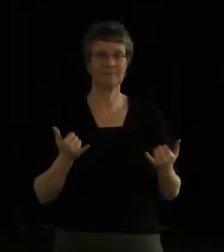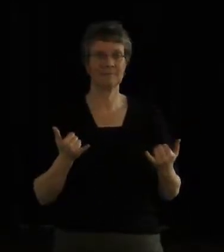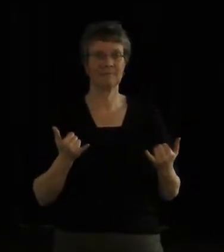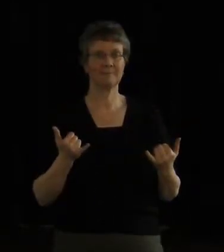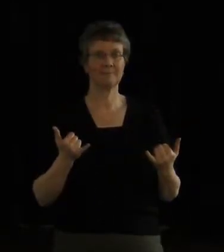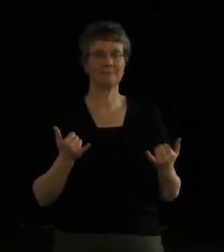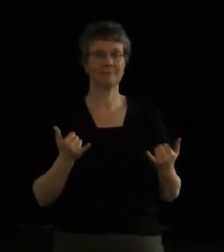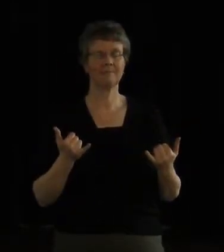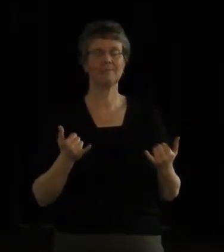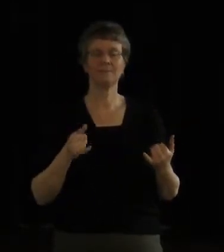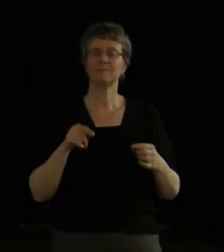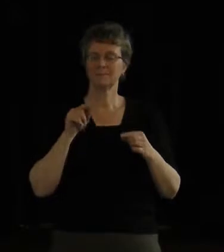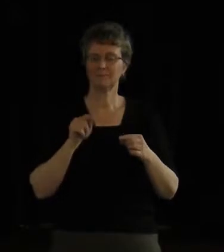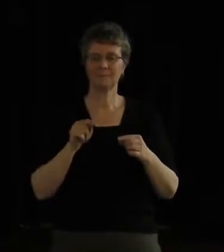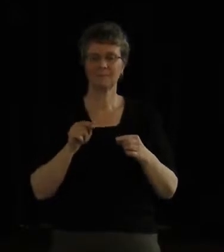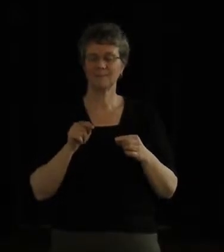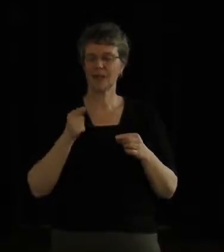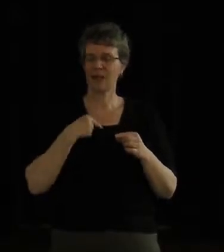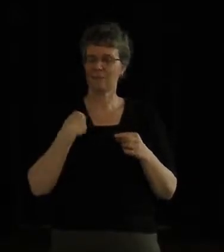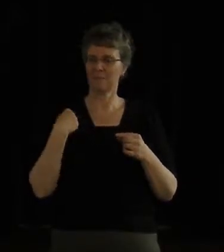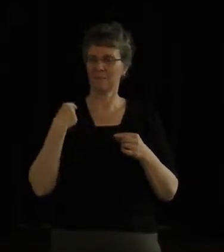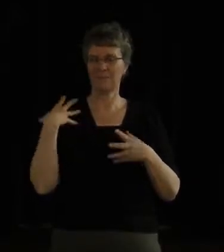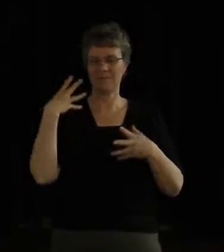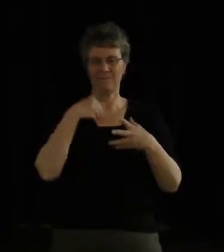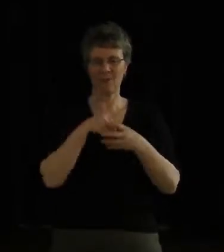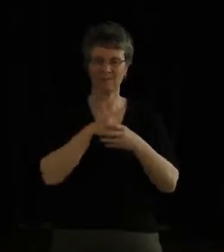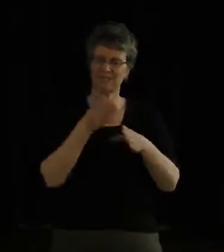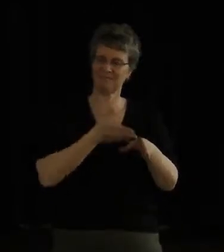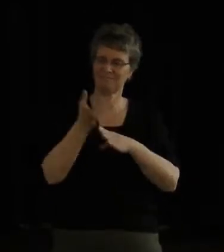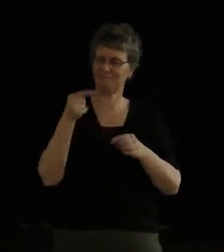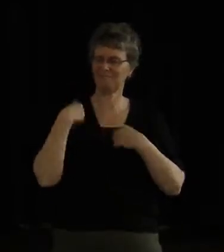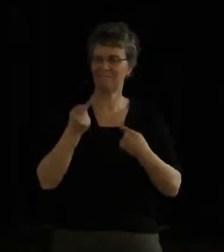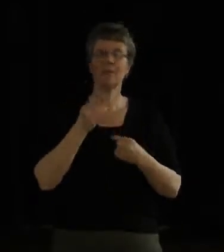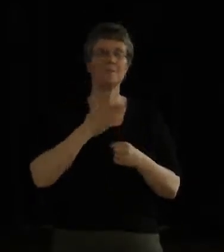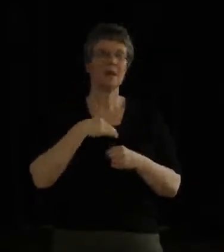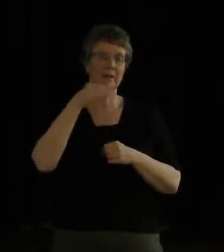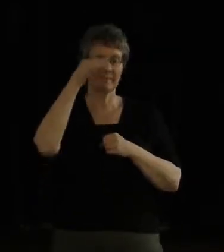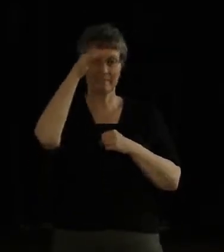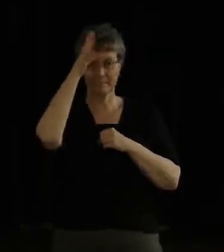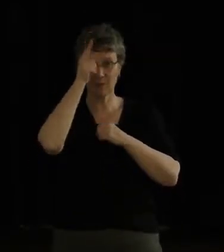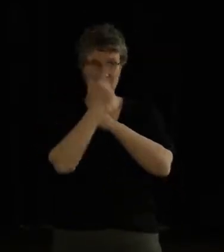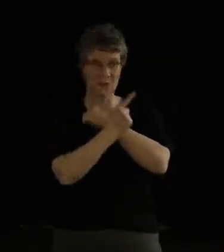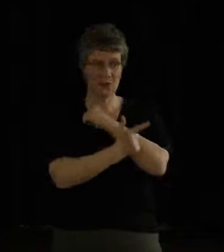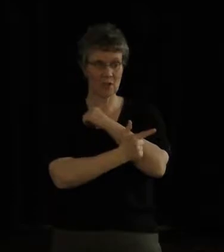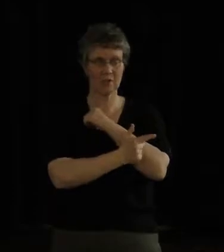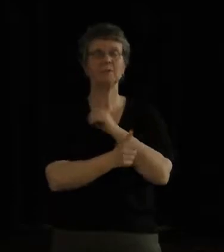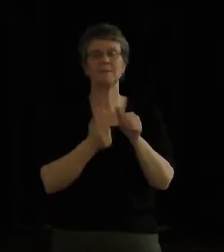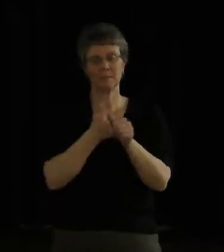been around my whole life. My father was somebody in a wheelchair. He was a strong advocate, so it's nice to see something like this happening, and